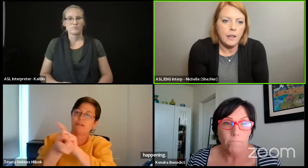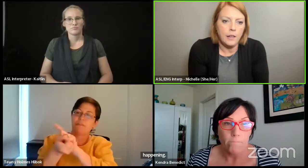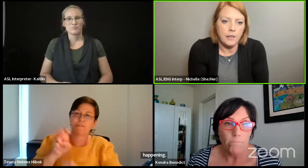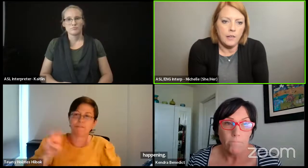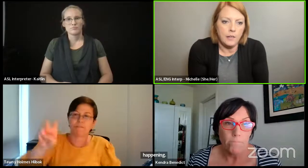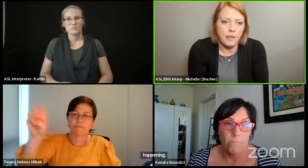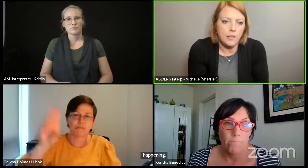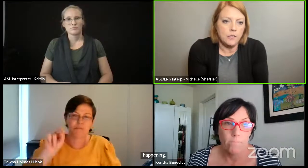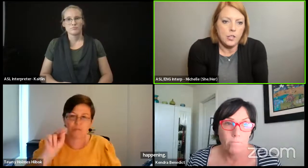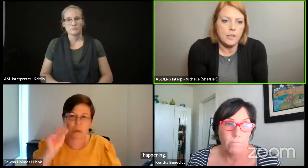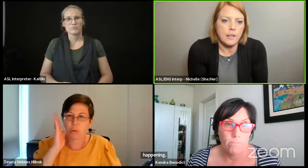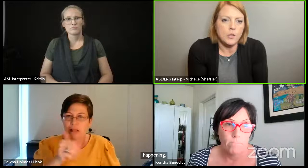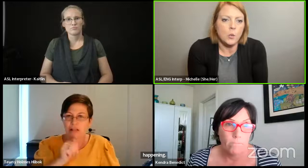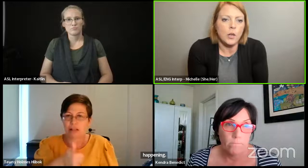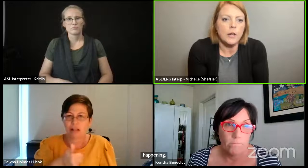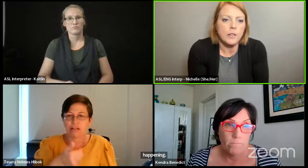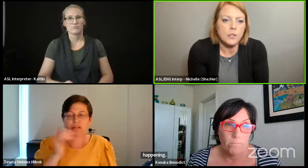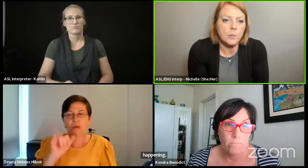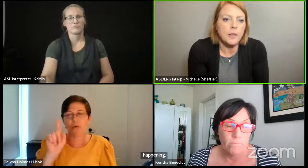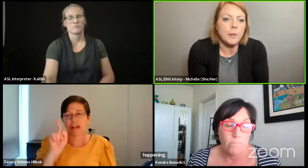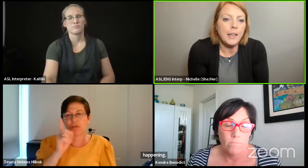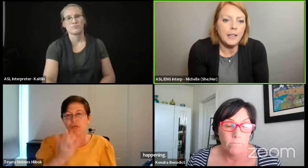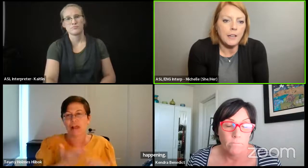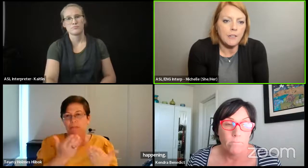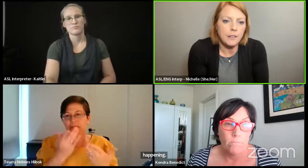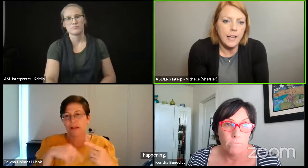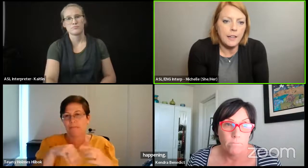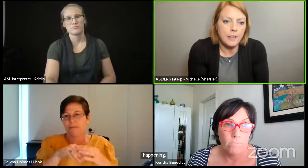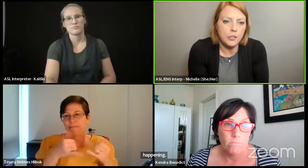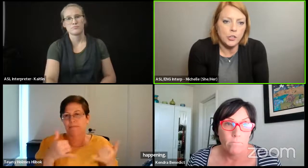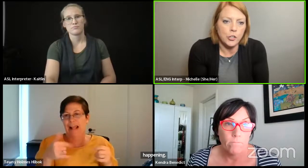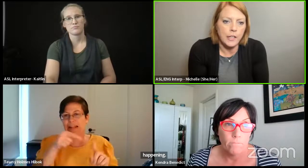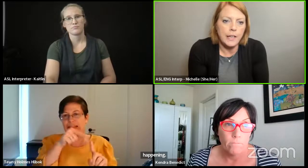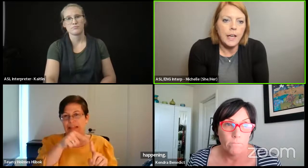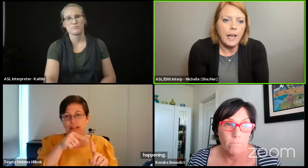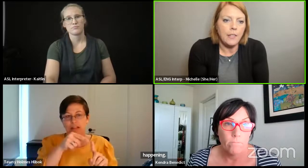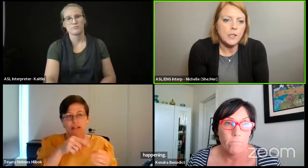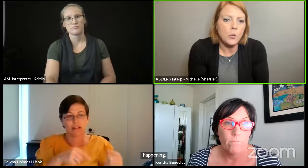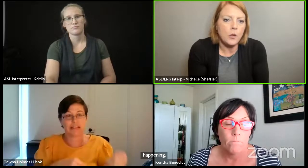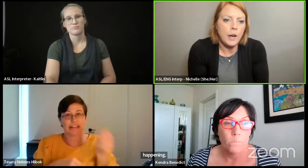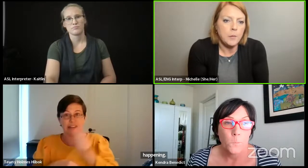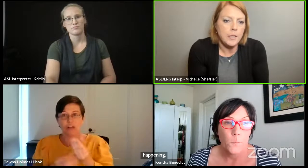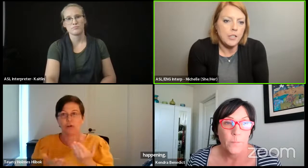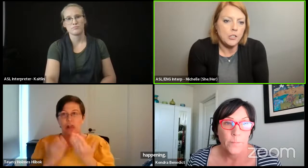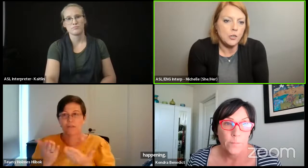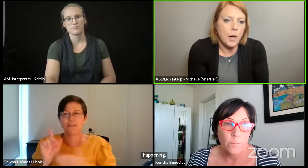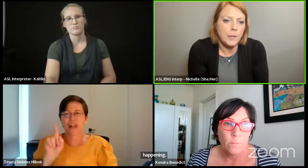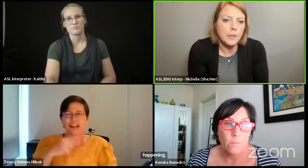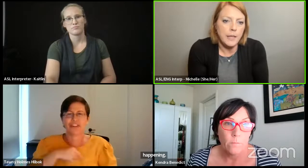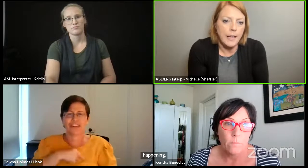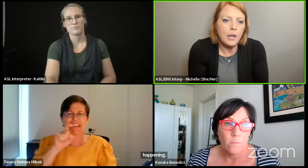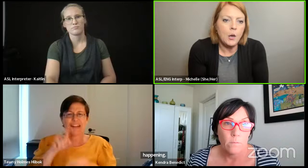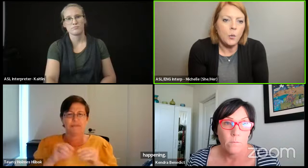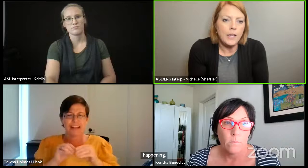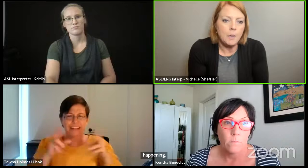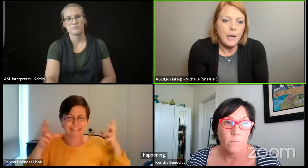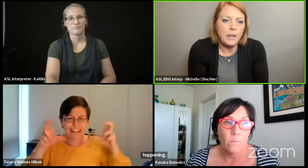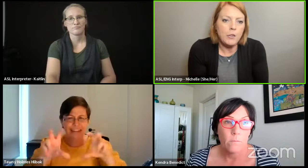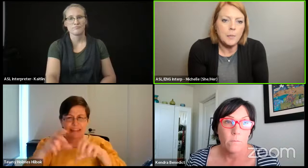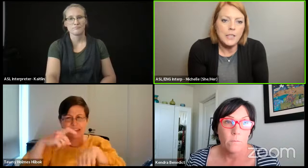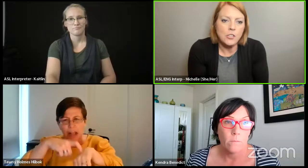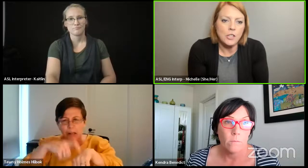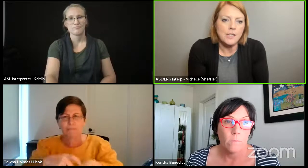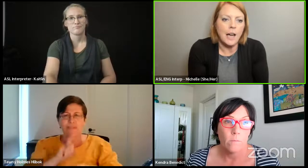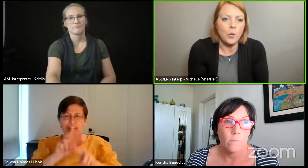everything in just this work. This will be the beginning of a lengthier journey. And that's where the recommendations will come into play. We can